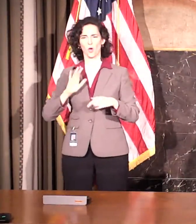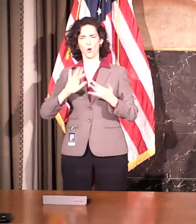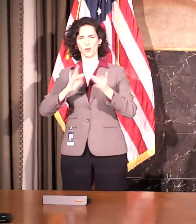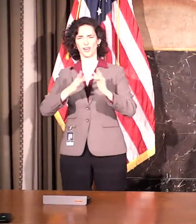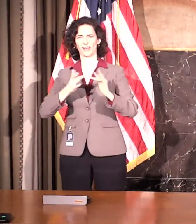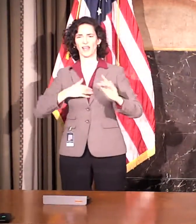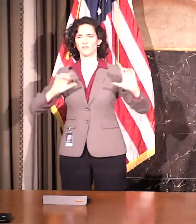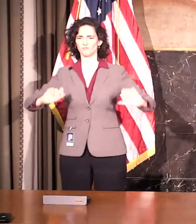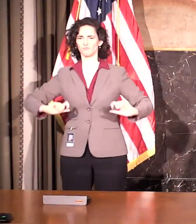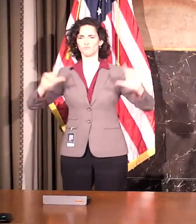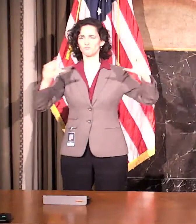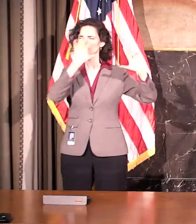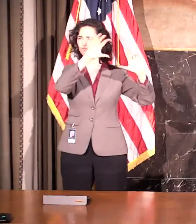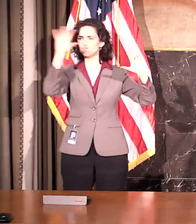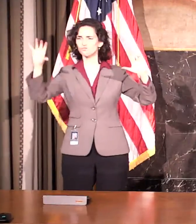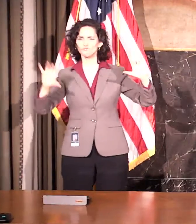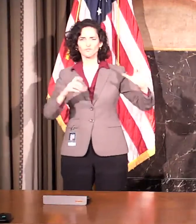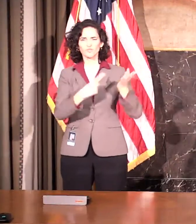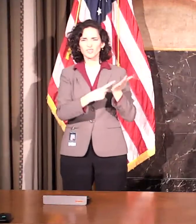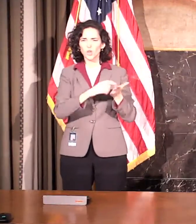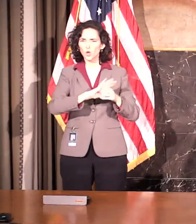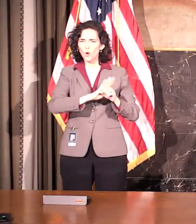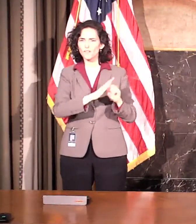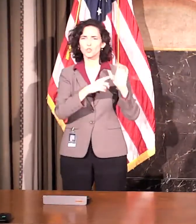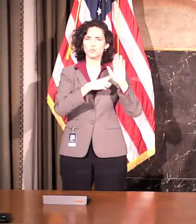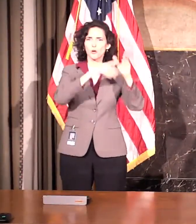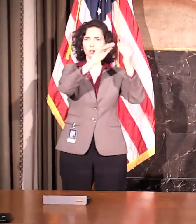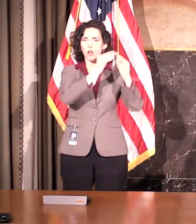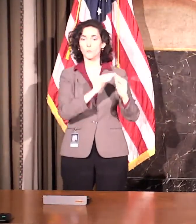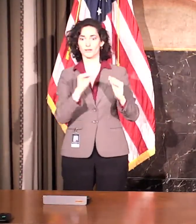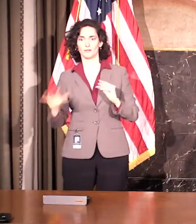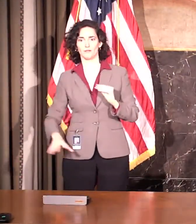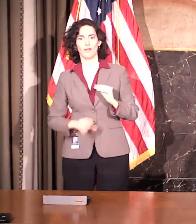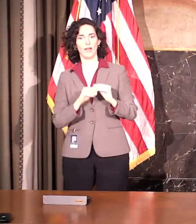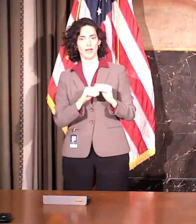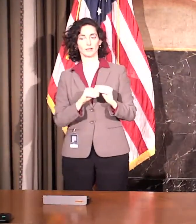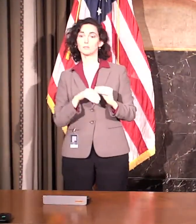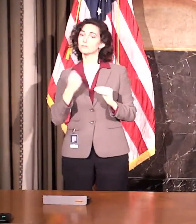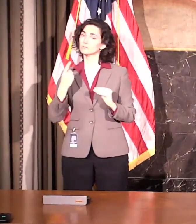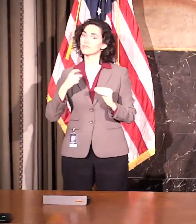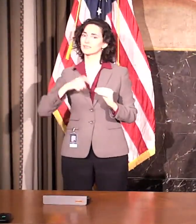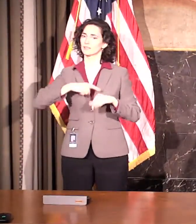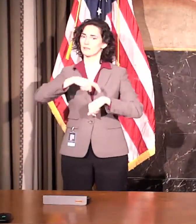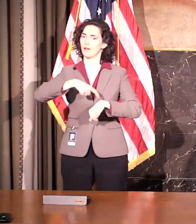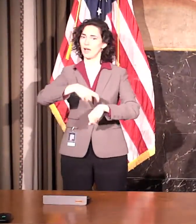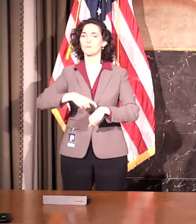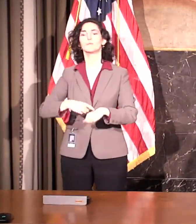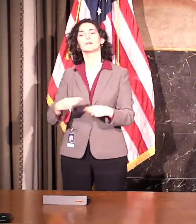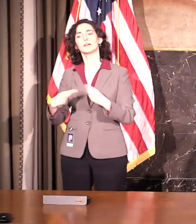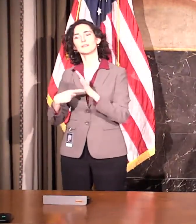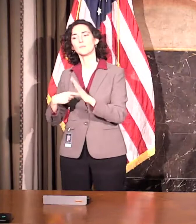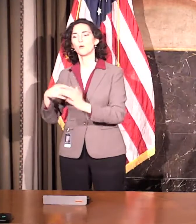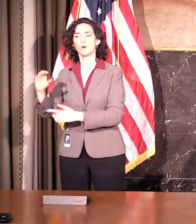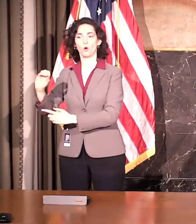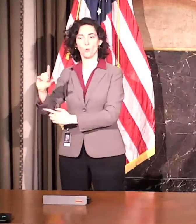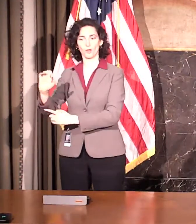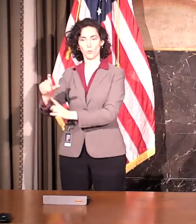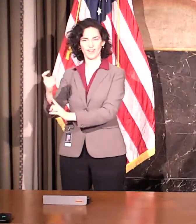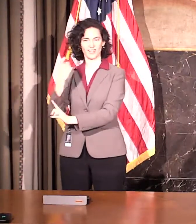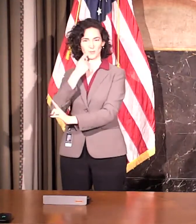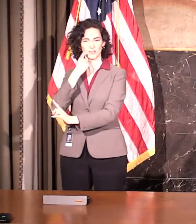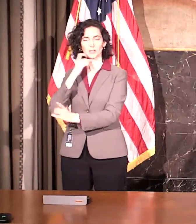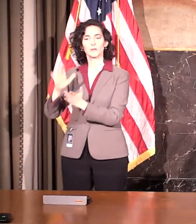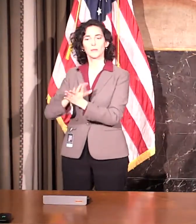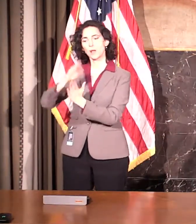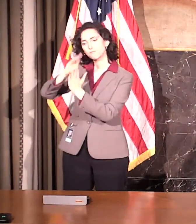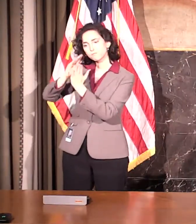example, at Our Lady of the Lake a while ago, they were filling out paperwork, and then later that paperwork has to get inputted into